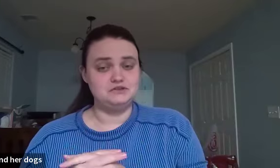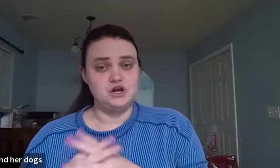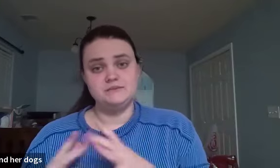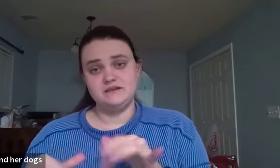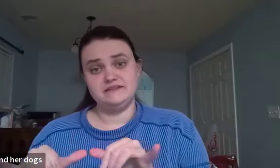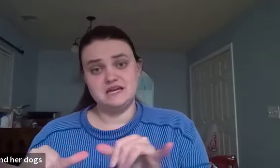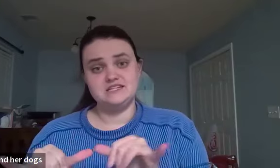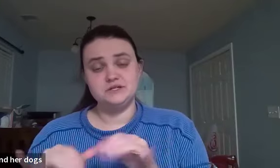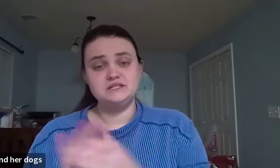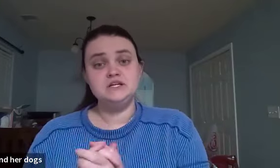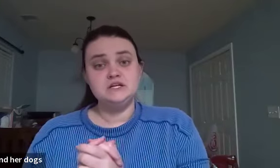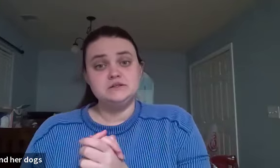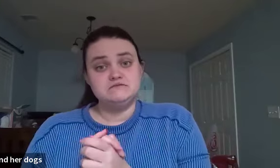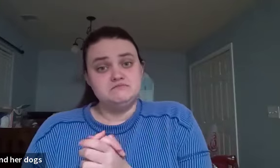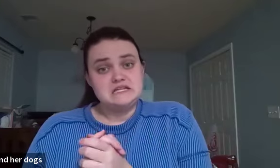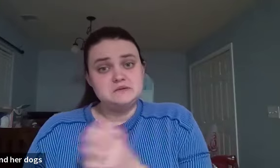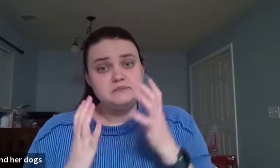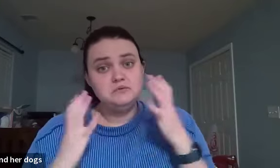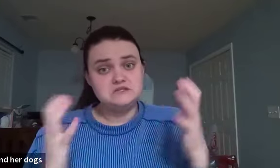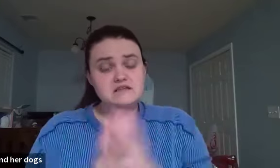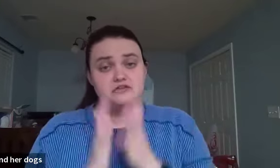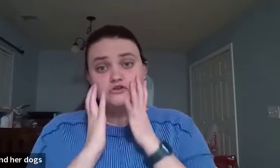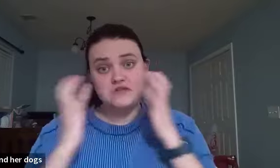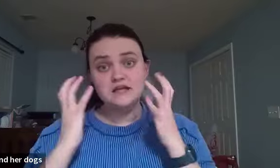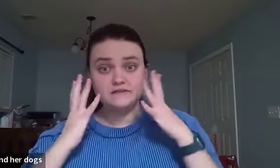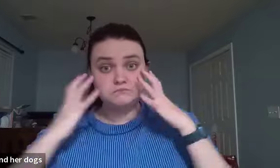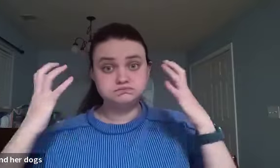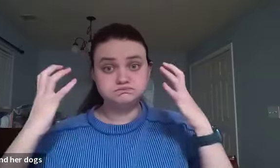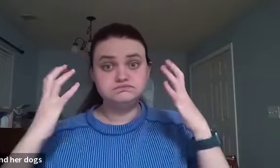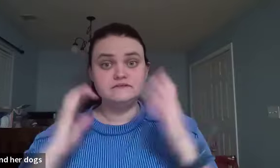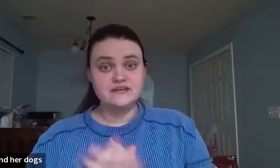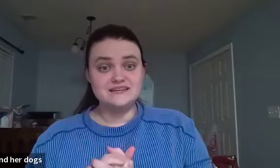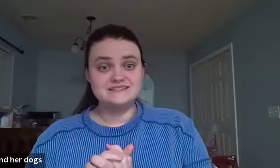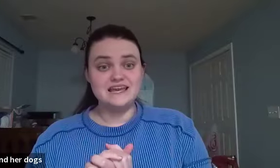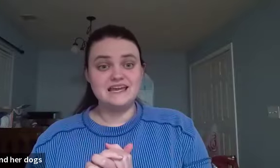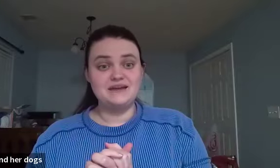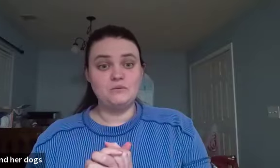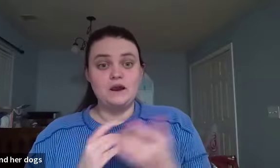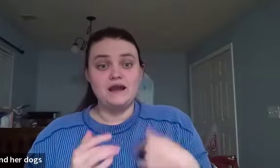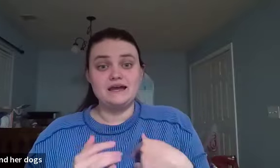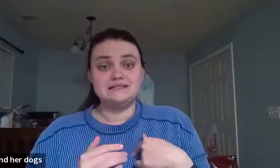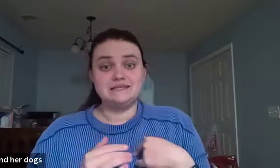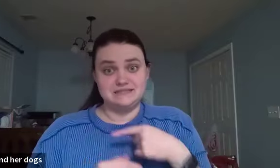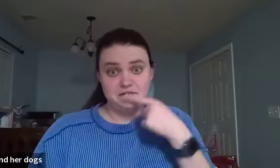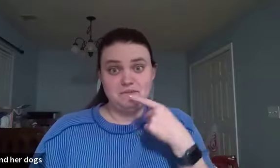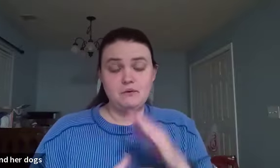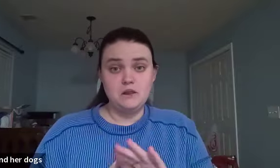if you're talking about like the size of the person, some people will say like they're thick, like they're this. And whereas us hearing people, we're